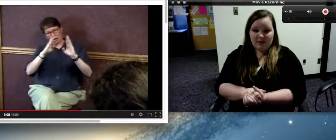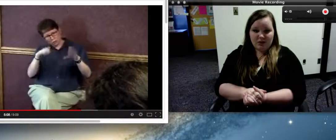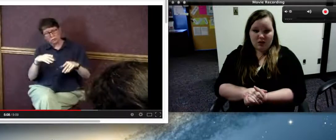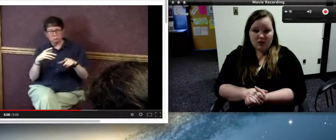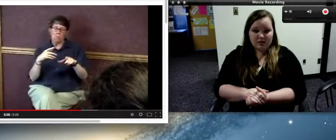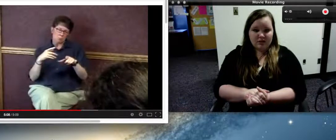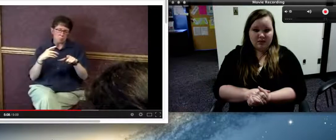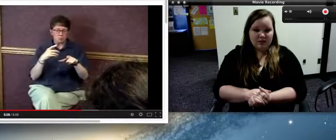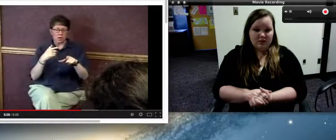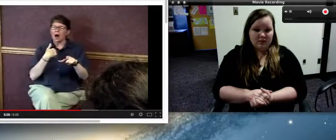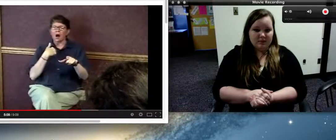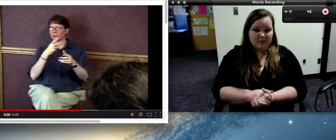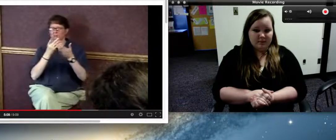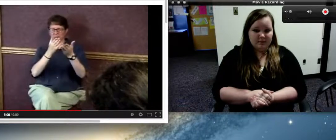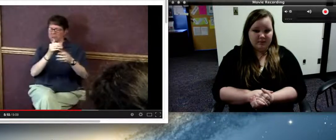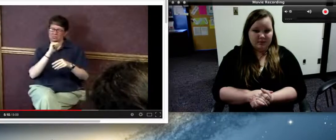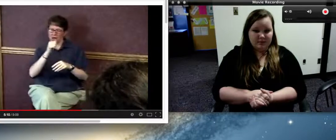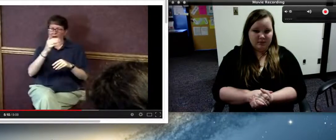to have their claws.